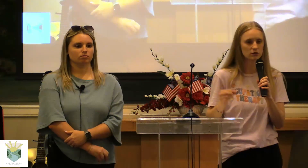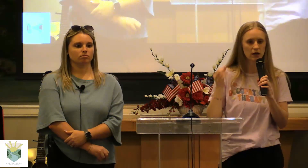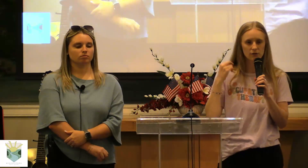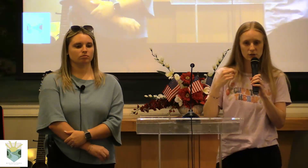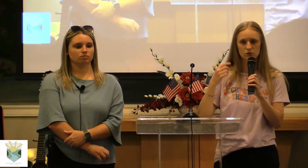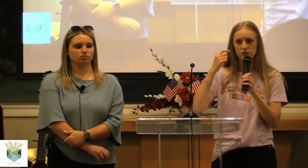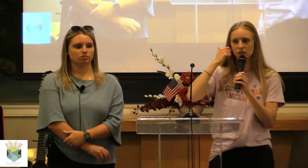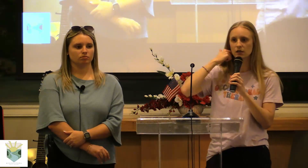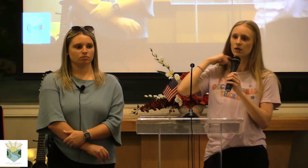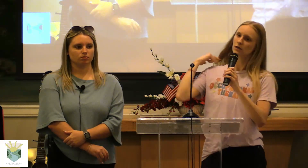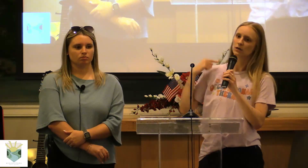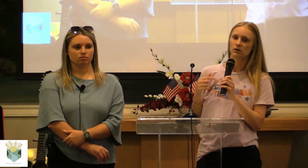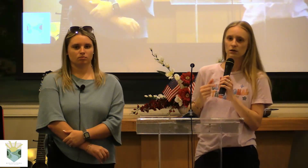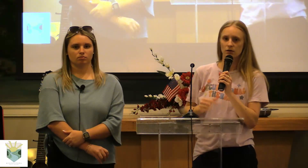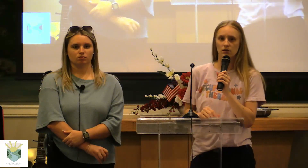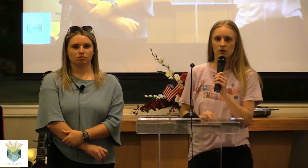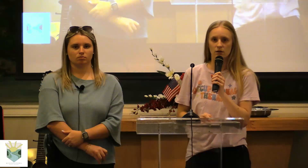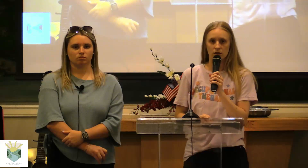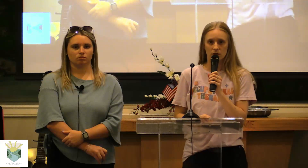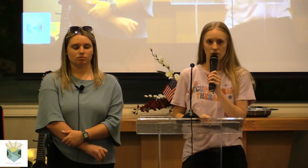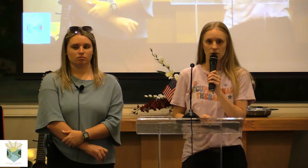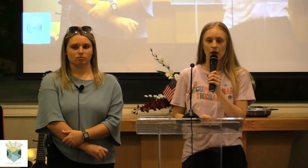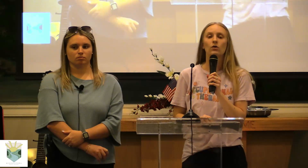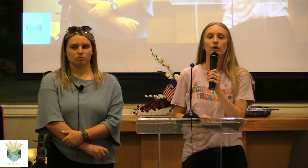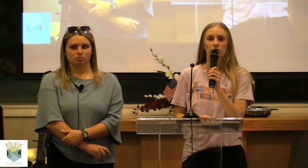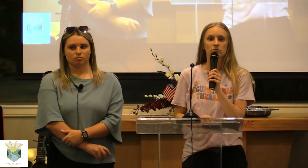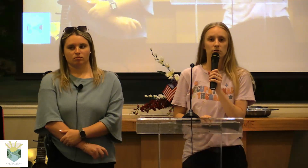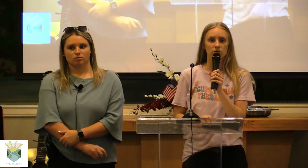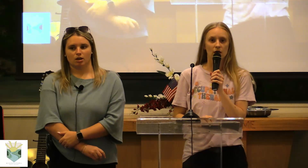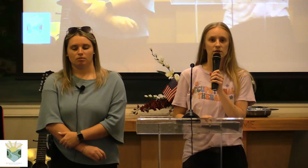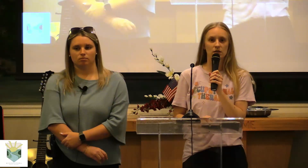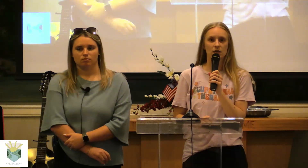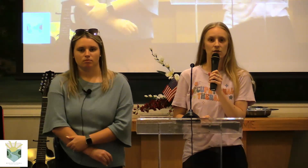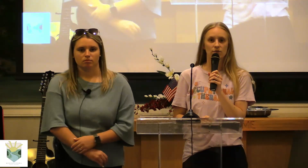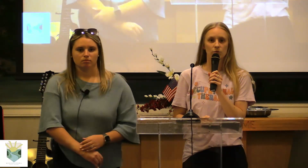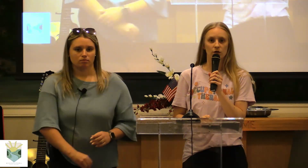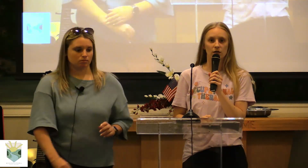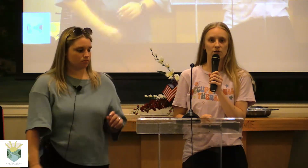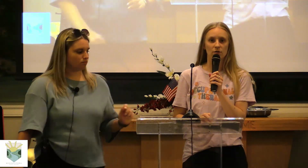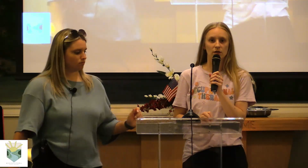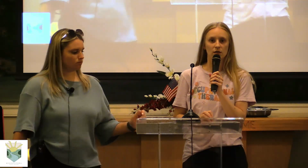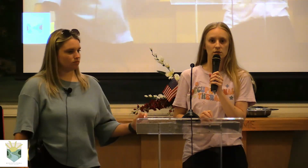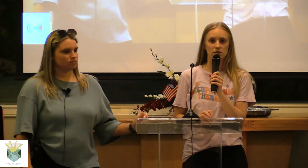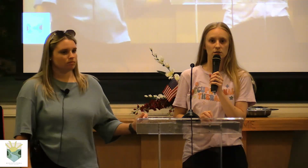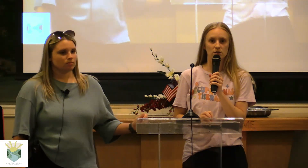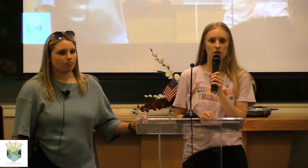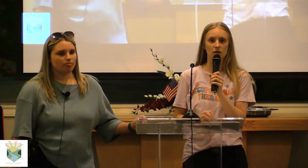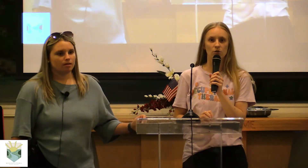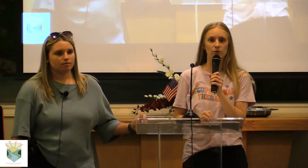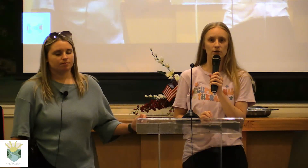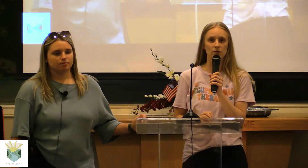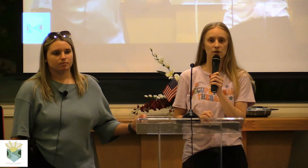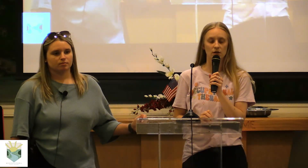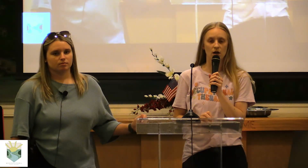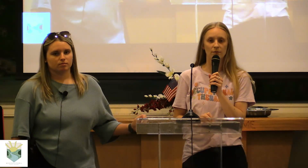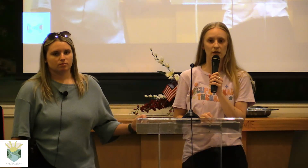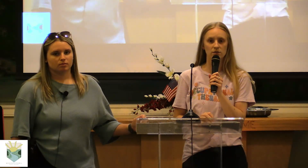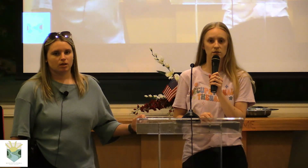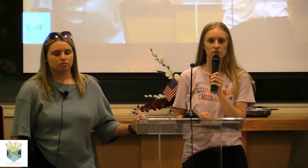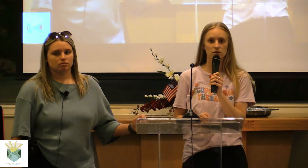was understanding. Oh, okay. Yeah. We're going to give him links, and he'll put them in the comments on